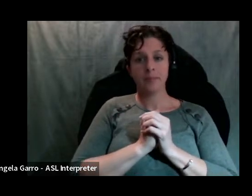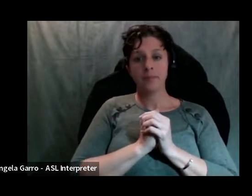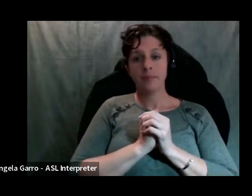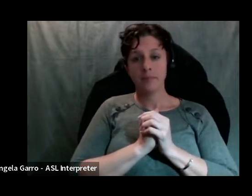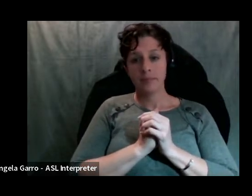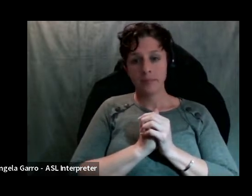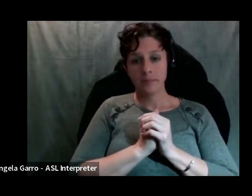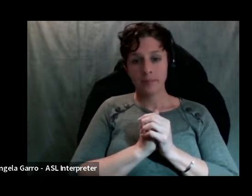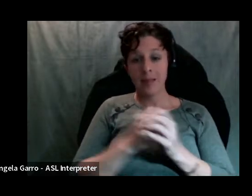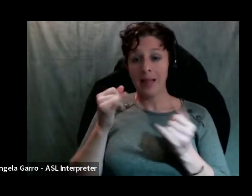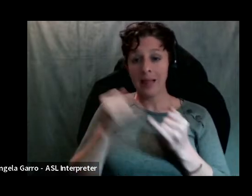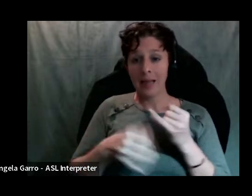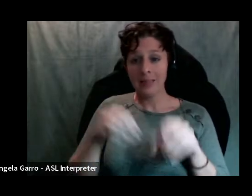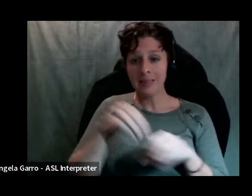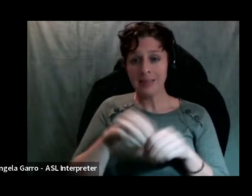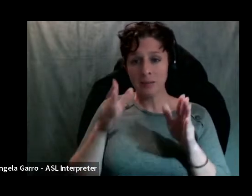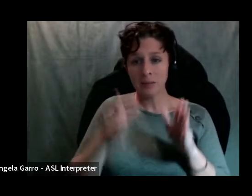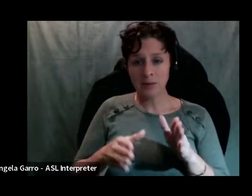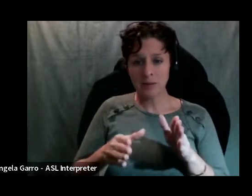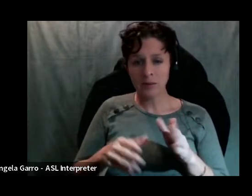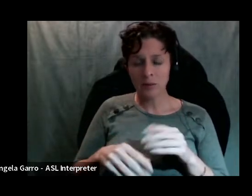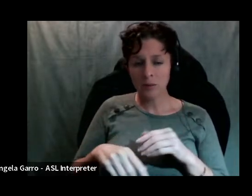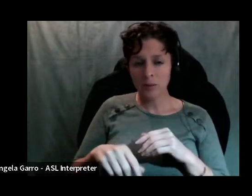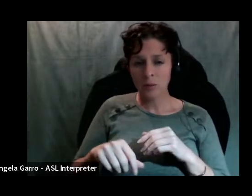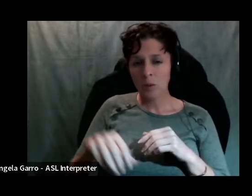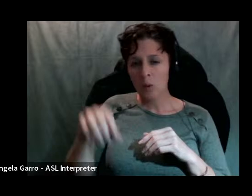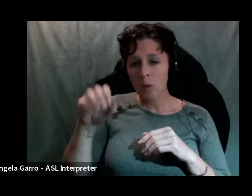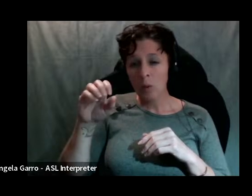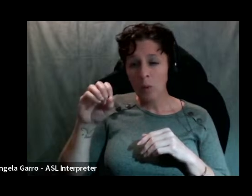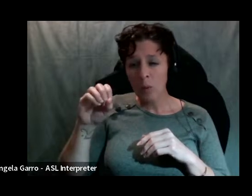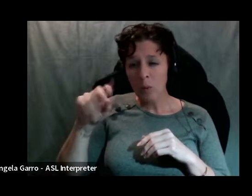Last in person, Ophir.